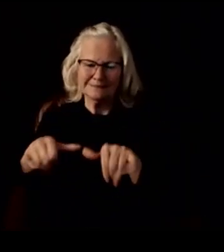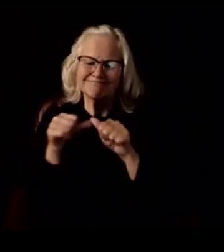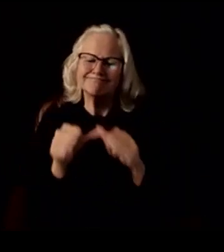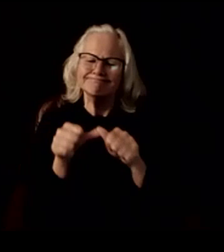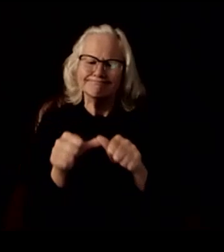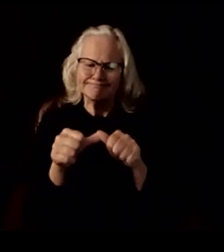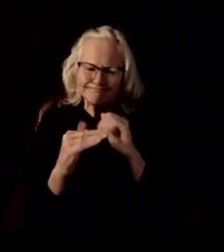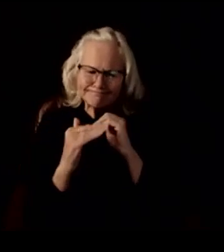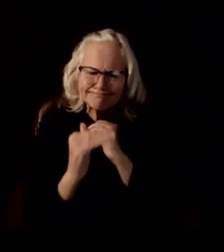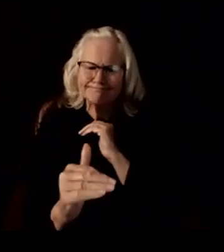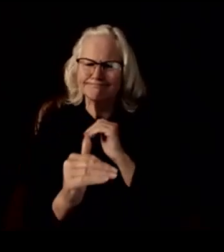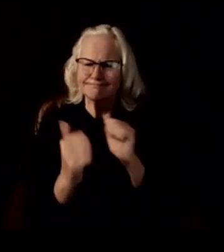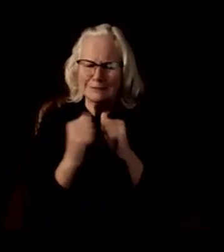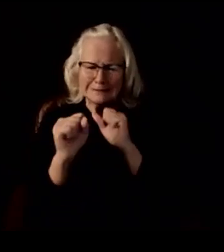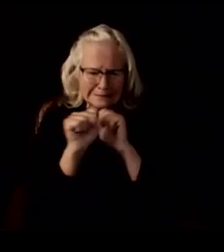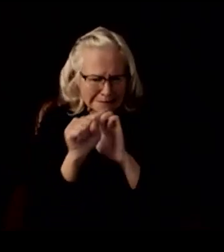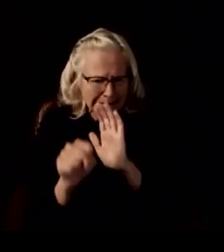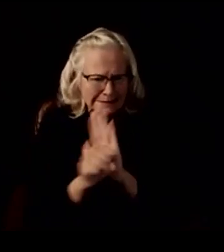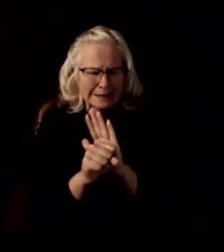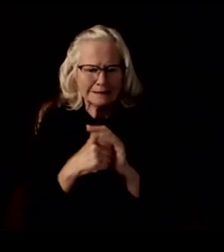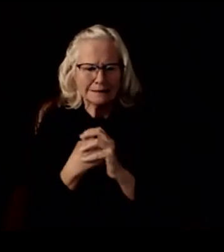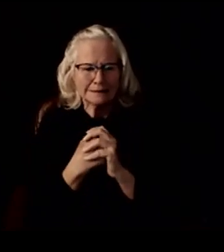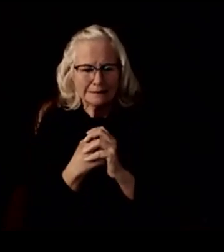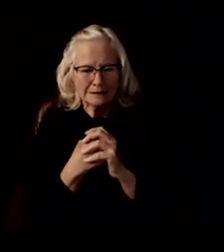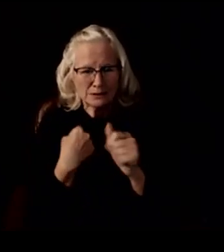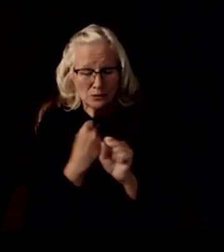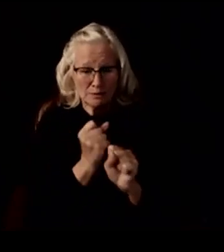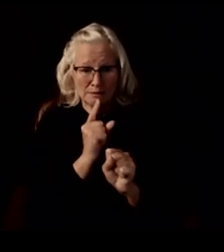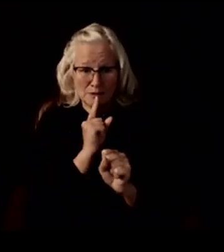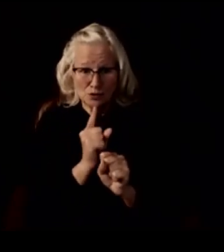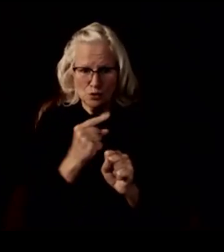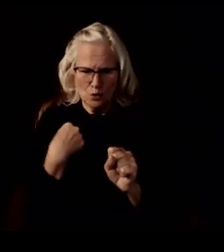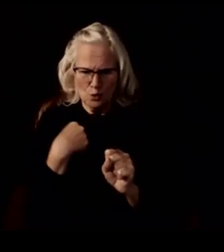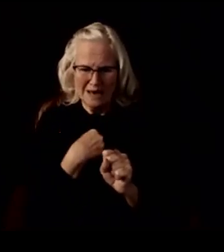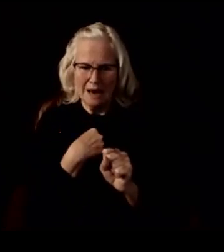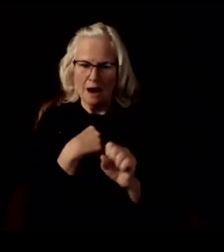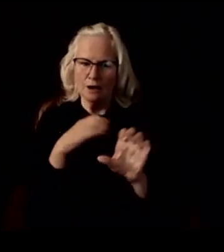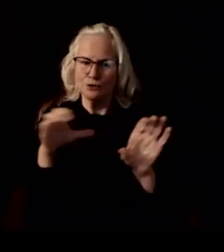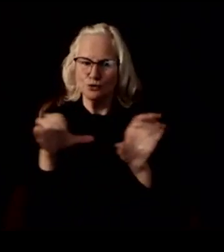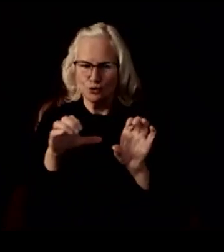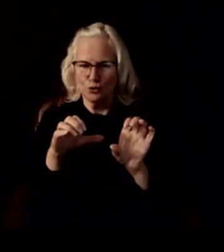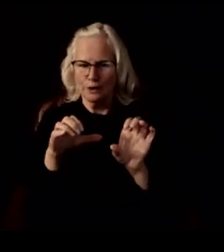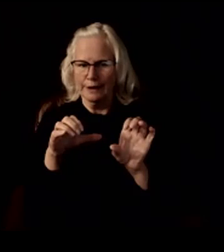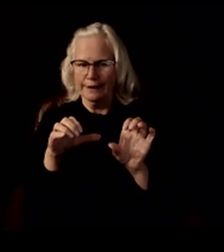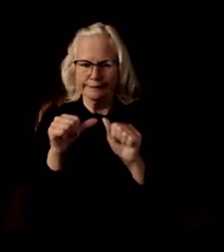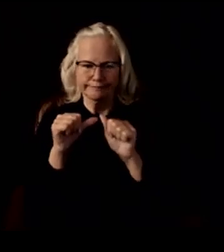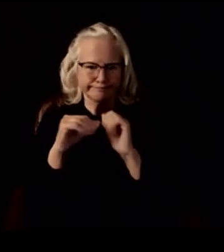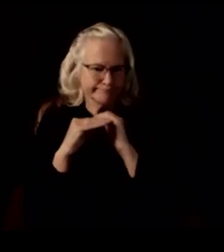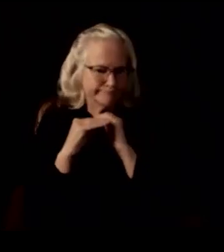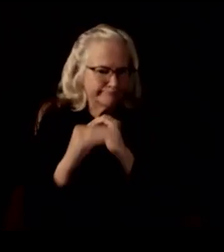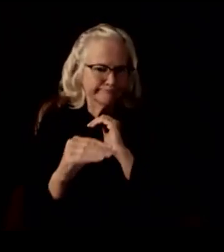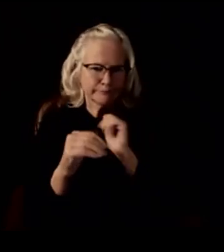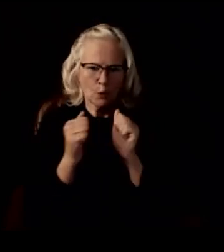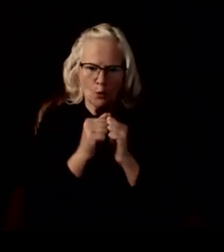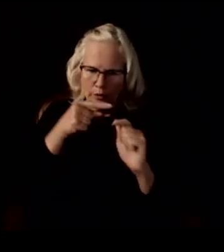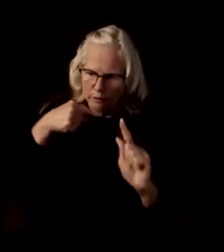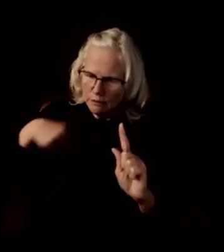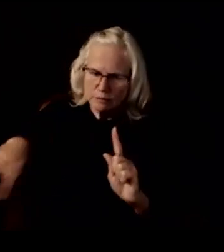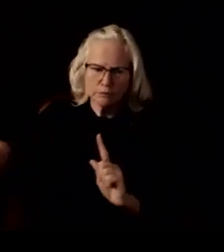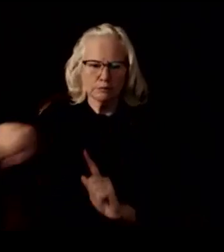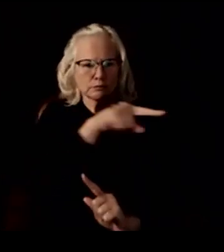make sure that we're doing consistent things across states, particularly for our partners, right on